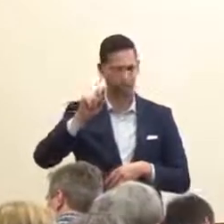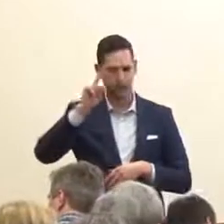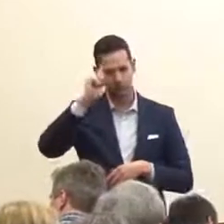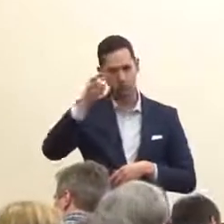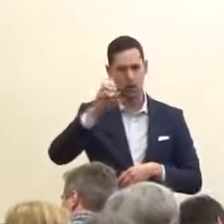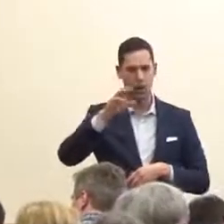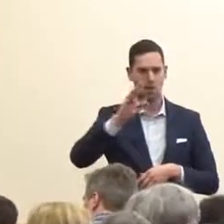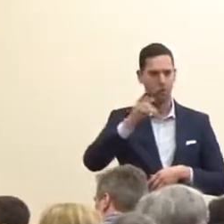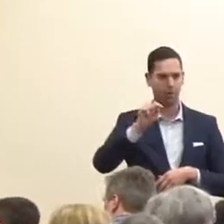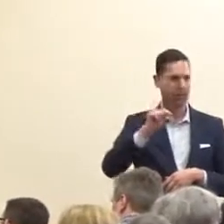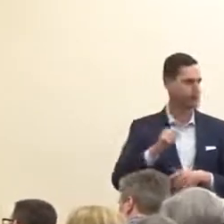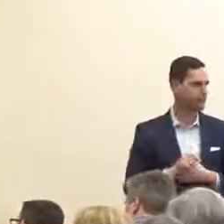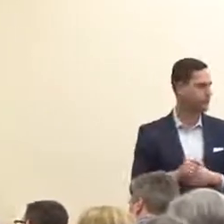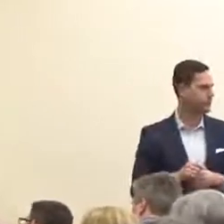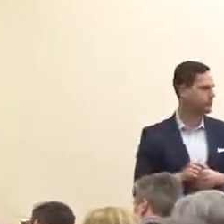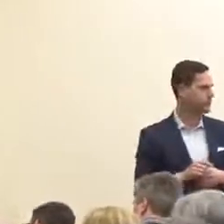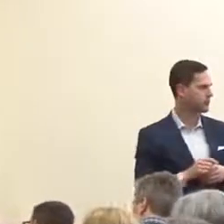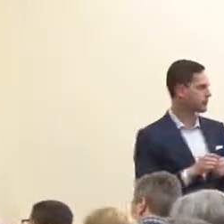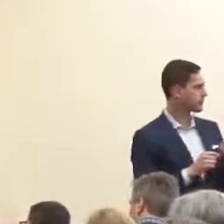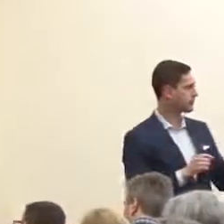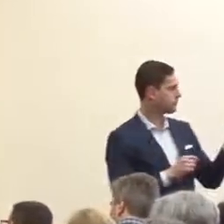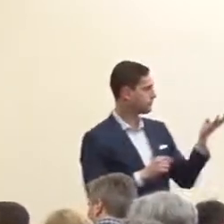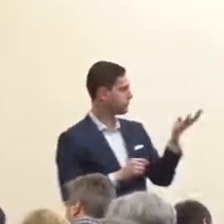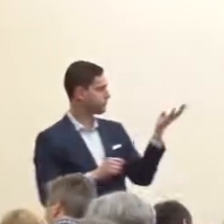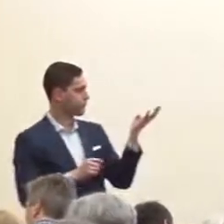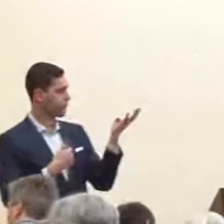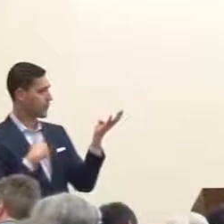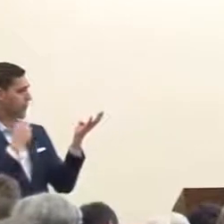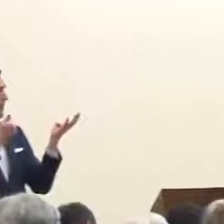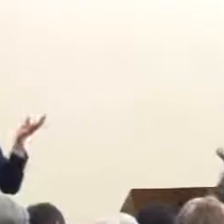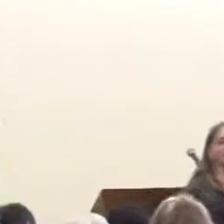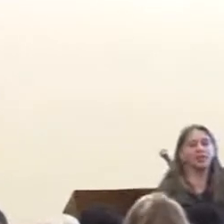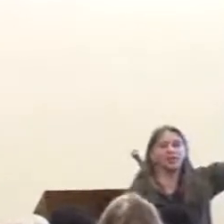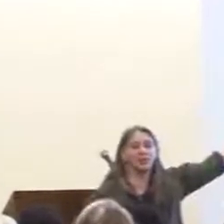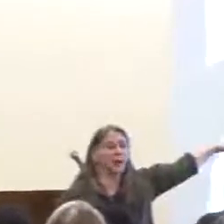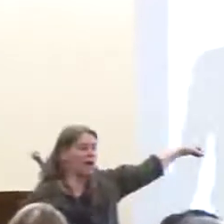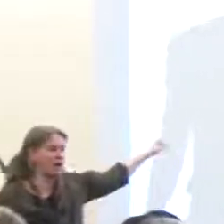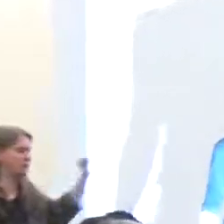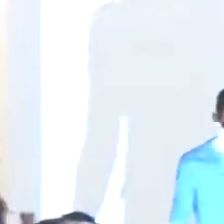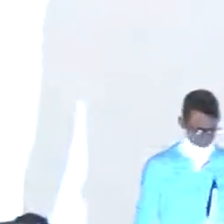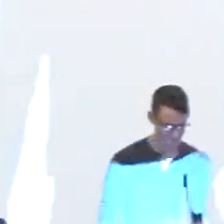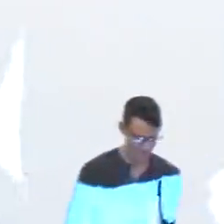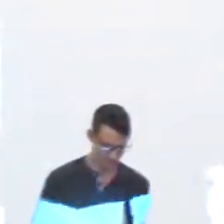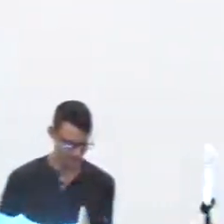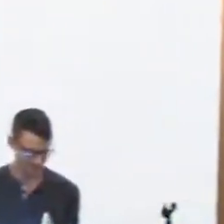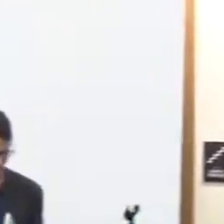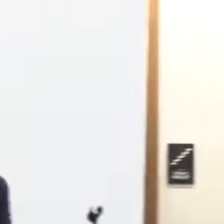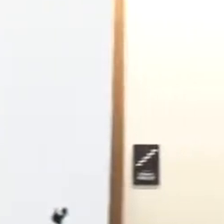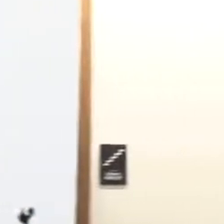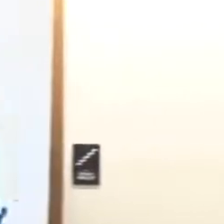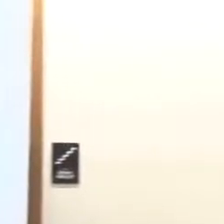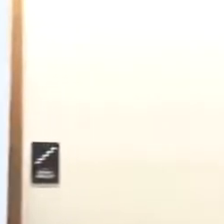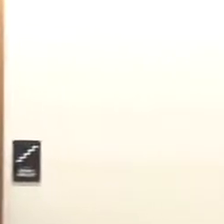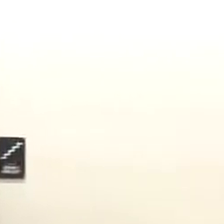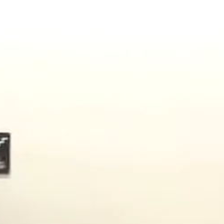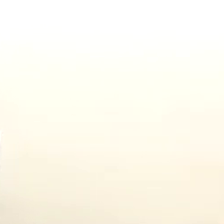Gretchen Brenner, Michael Ben, have you any general commentary or witty remarks?